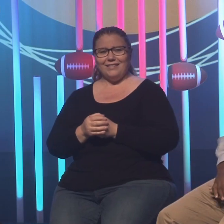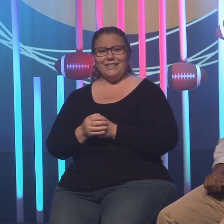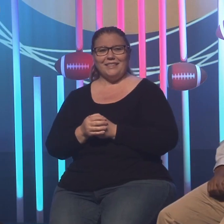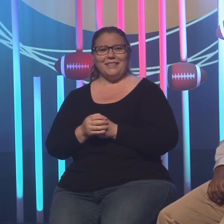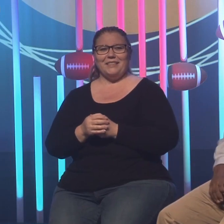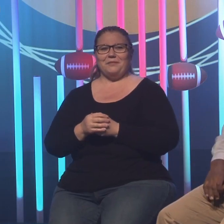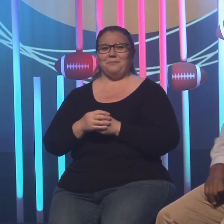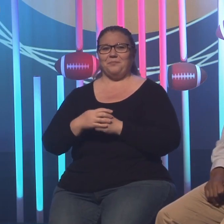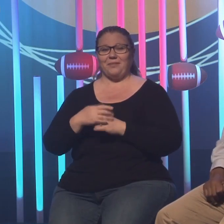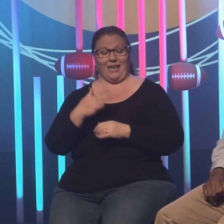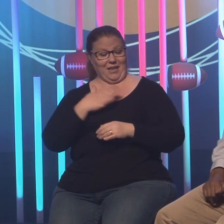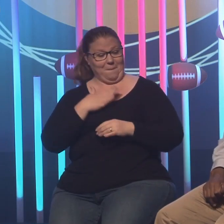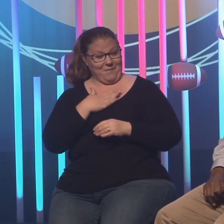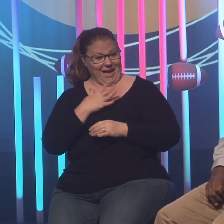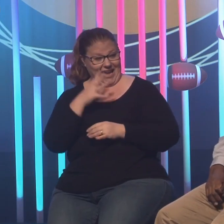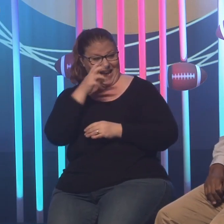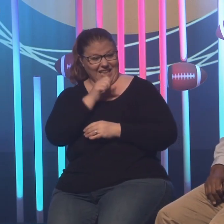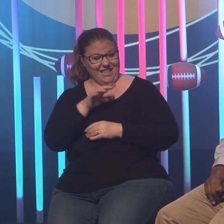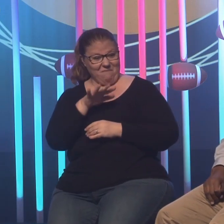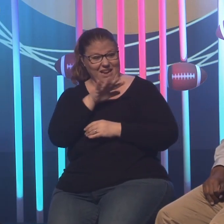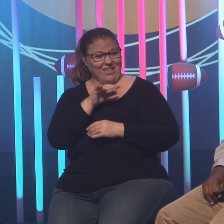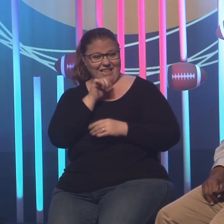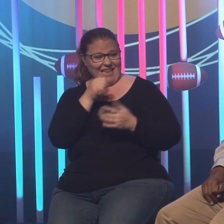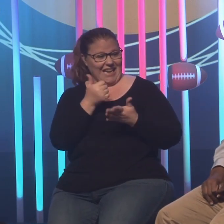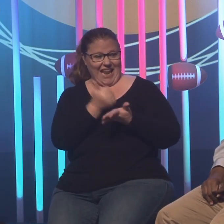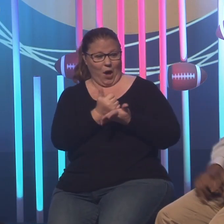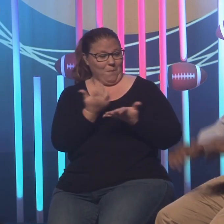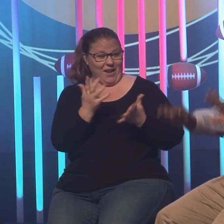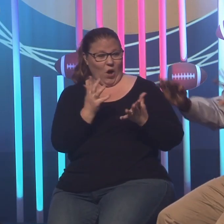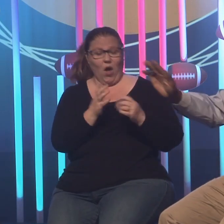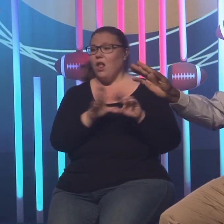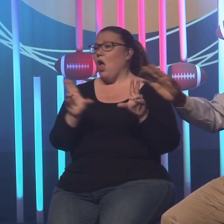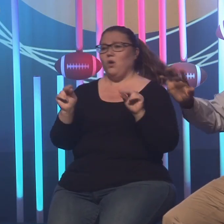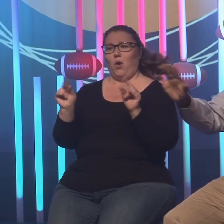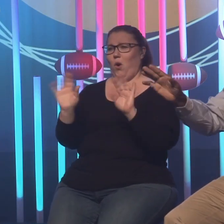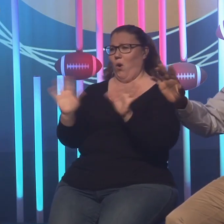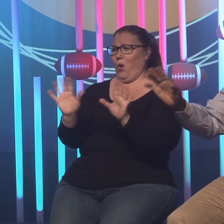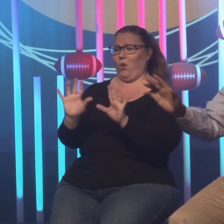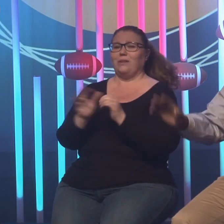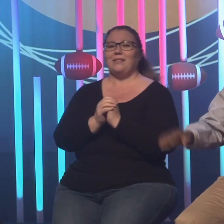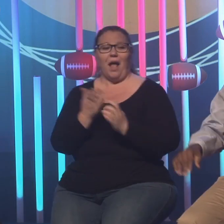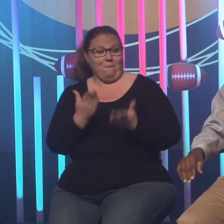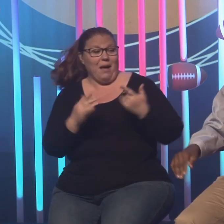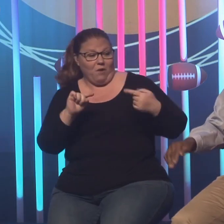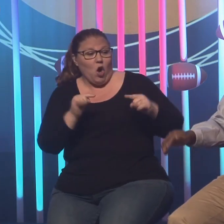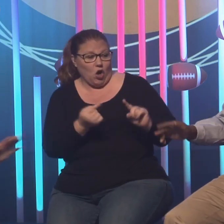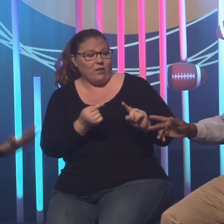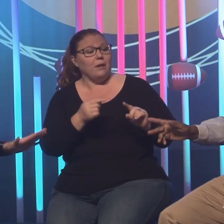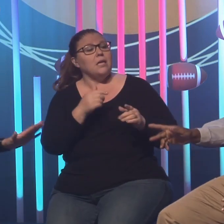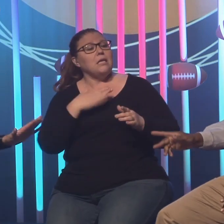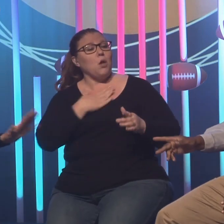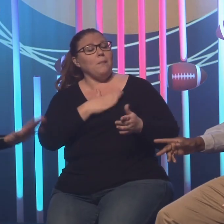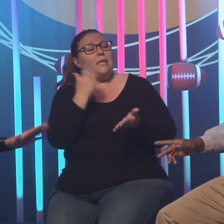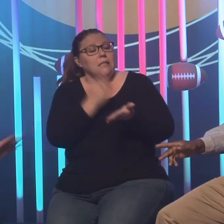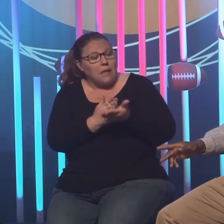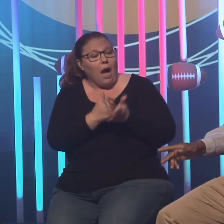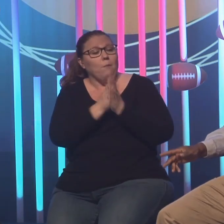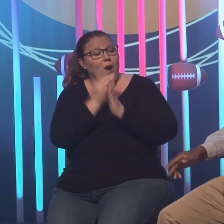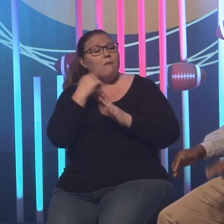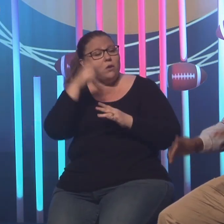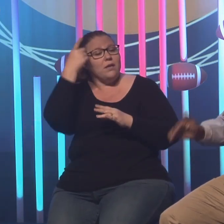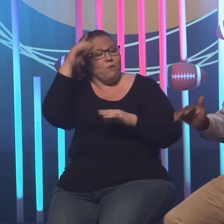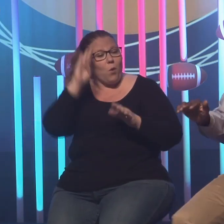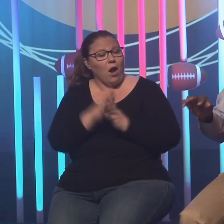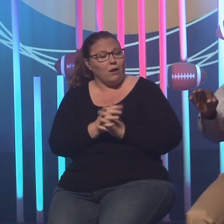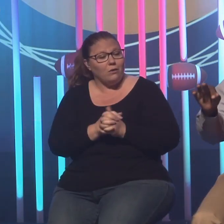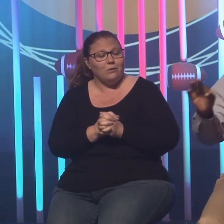It's my estimation, though, that it didn't help at all. Oh, no, and no, no. It actually hurt them. So please stop praying for the Denver